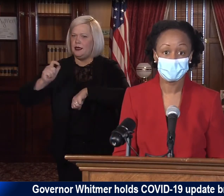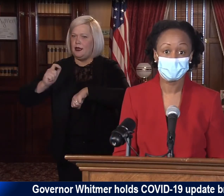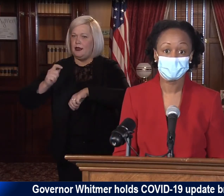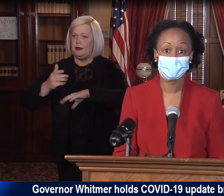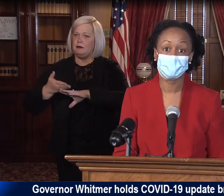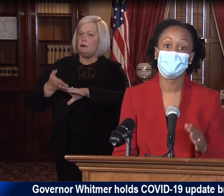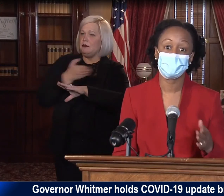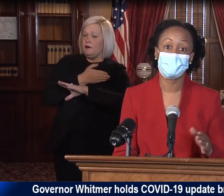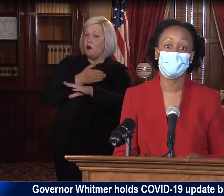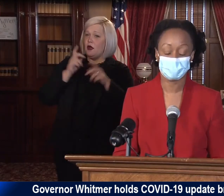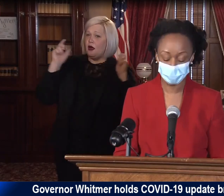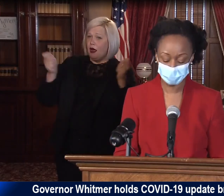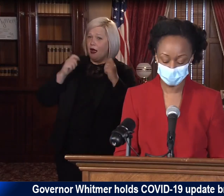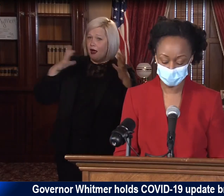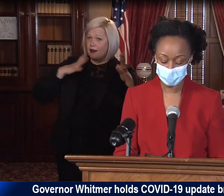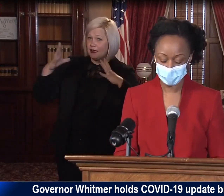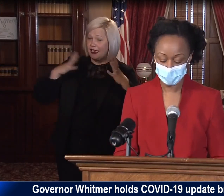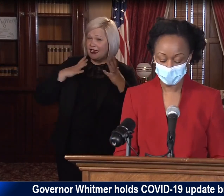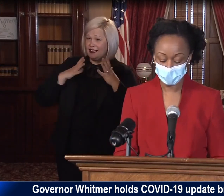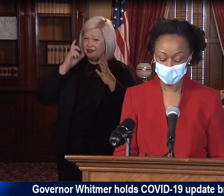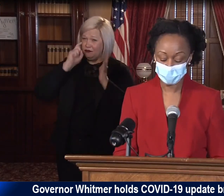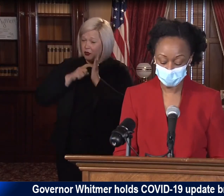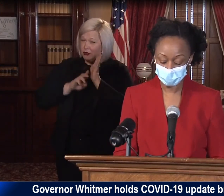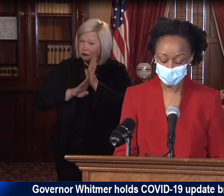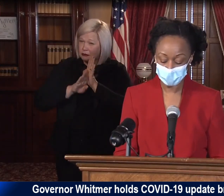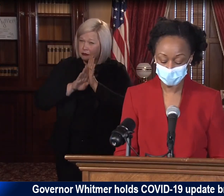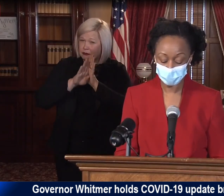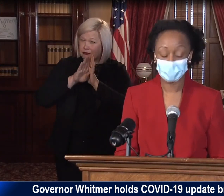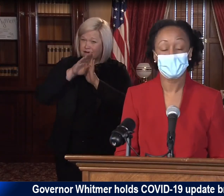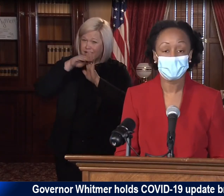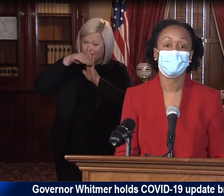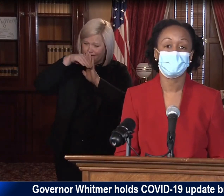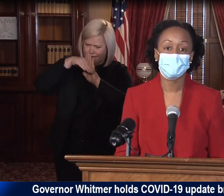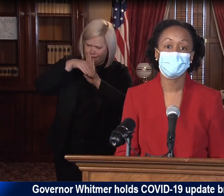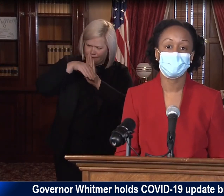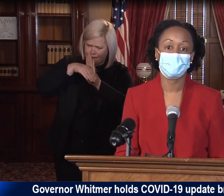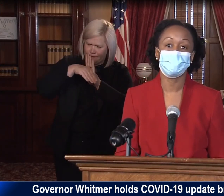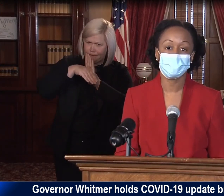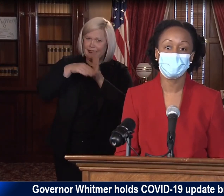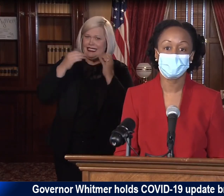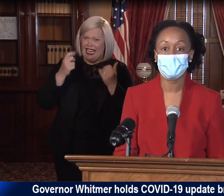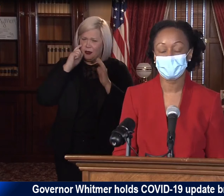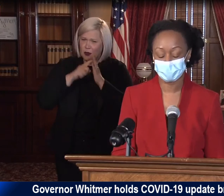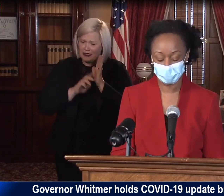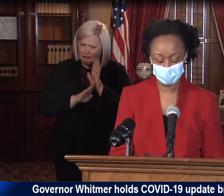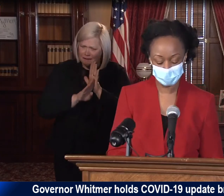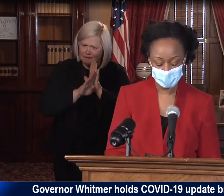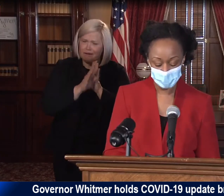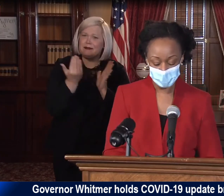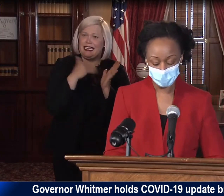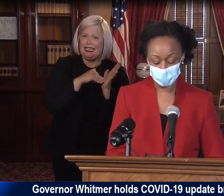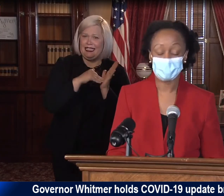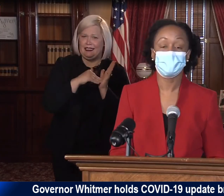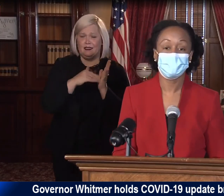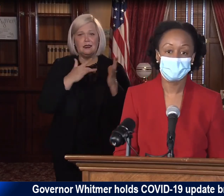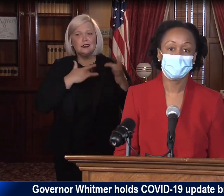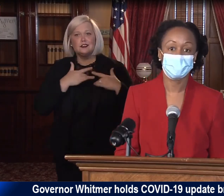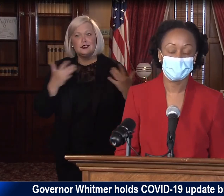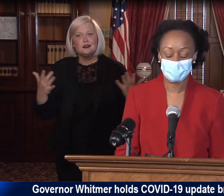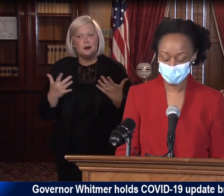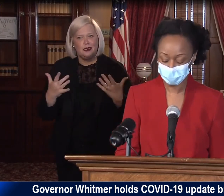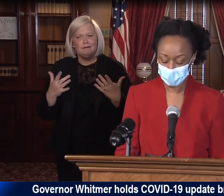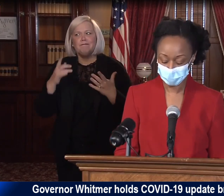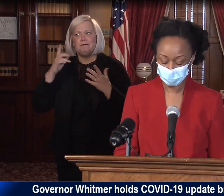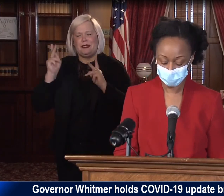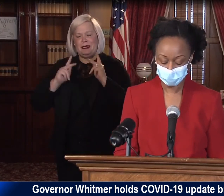the holidays seem to be reversing. And I'm concerned that there were gatherings over the winter holidays, and we're starting to see